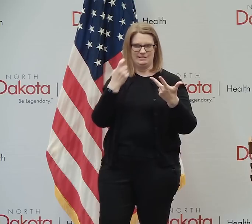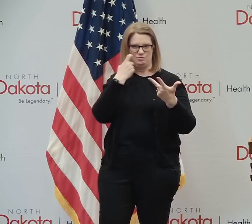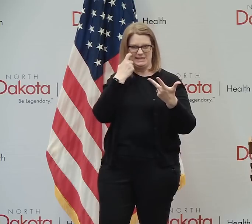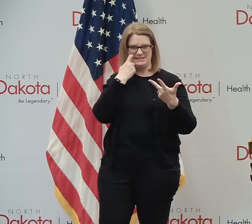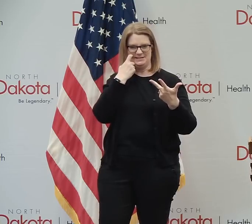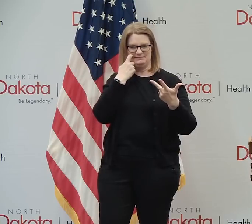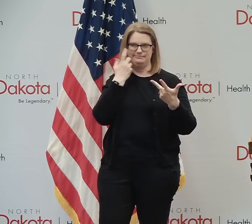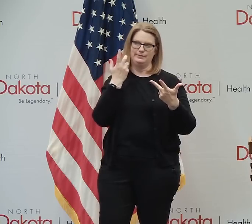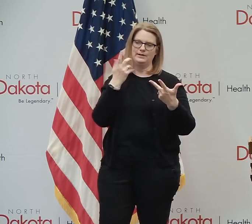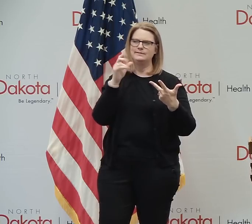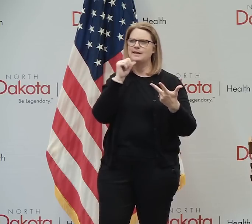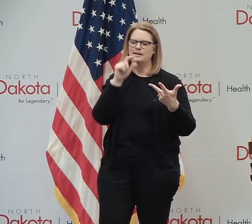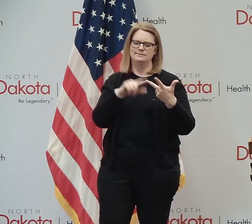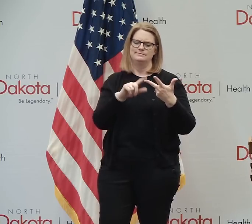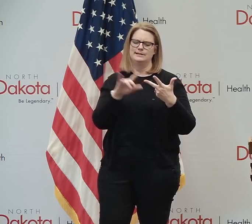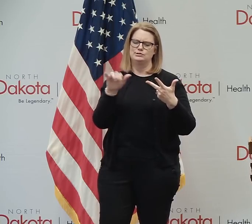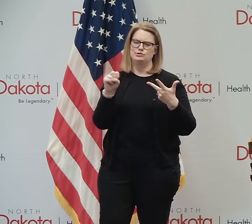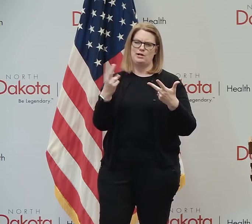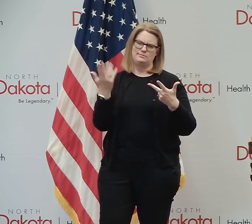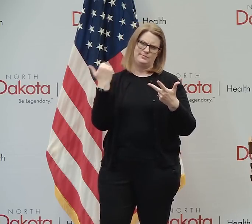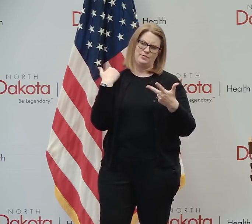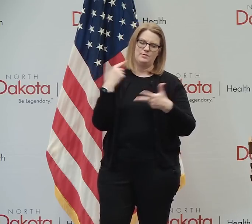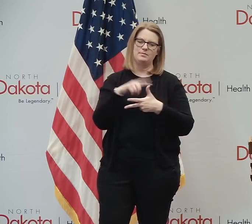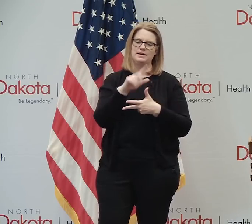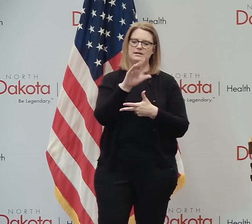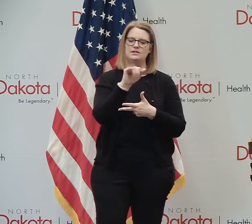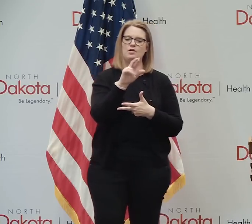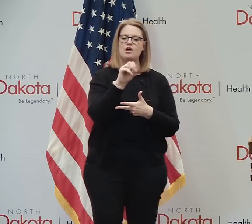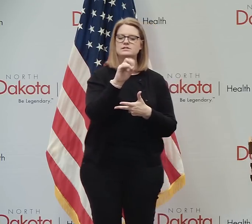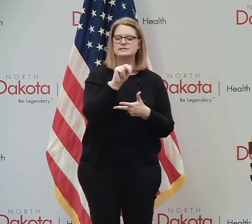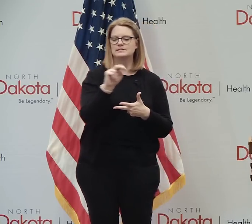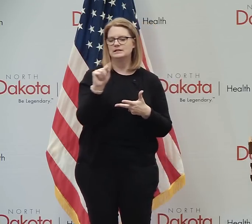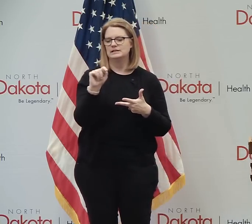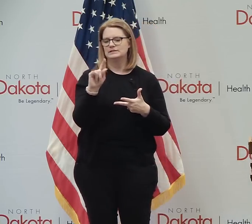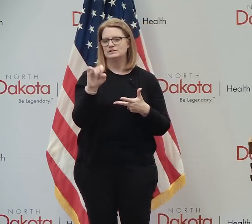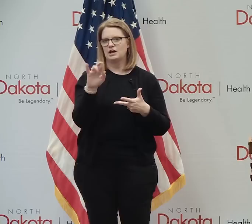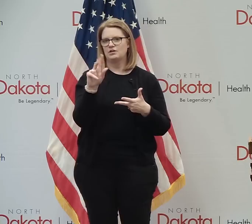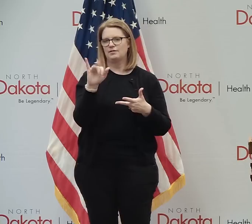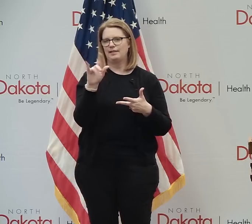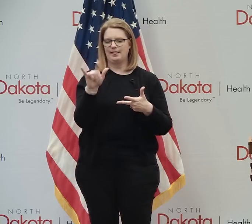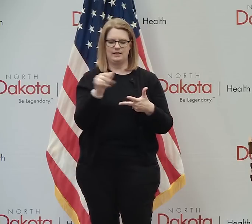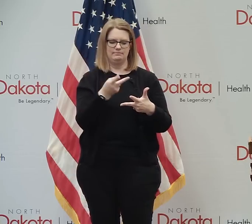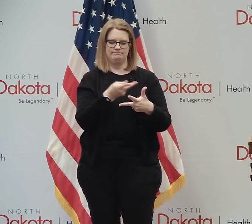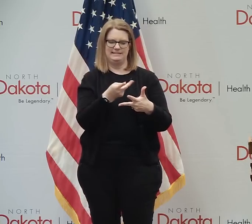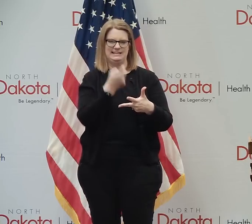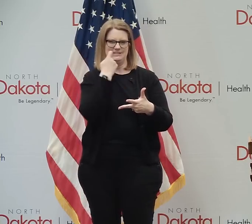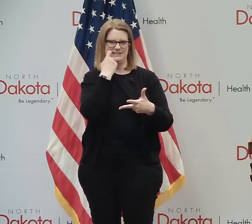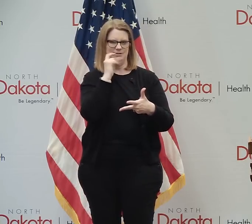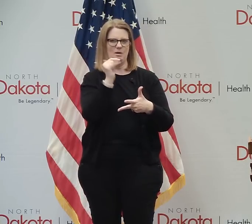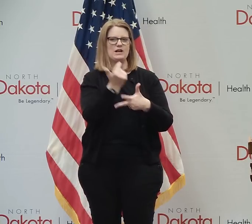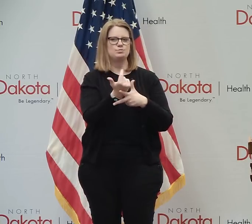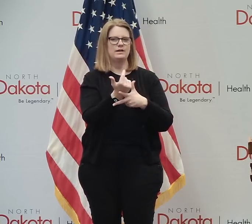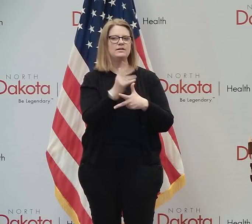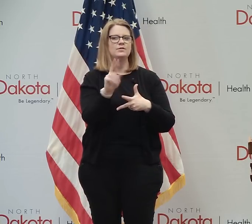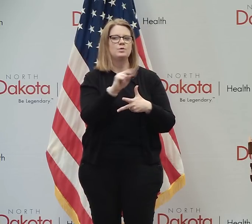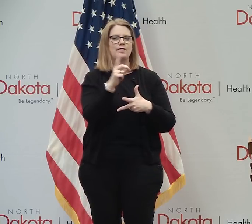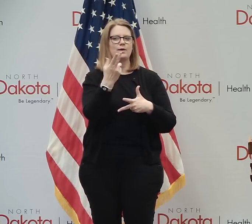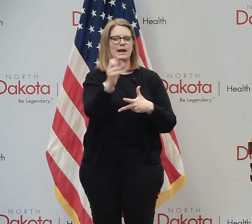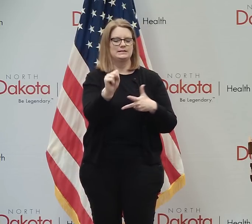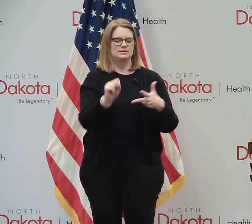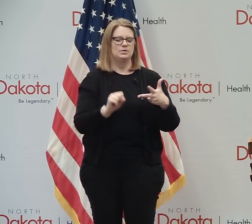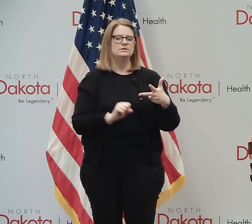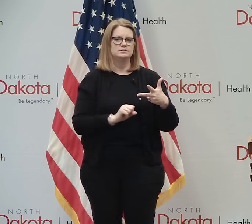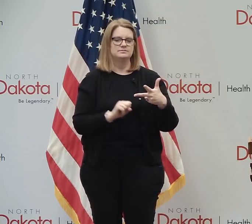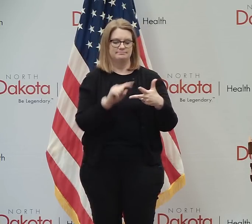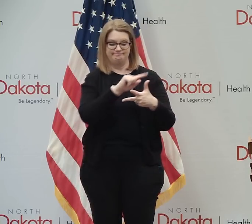recent. I guess Josh not that recent, but Carson and Tiger Lily, a little more recent in terms of graduates from North Dakota high schools,